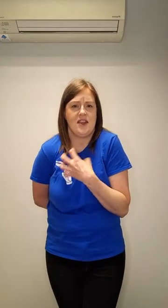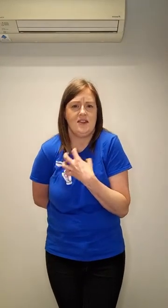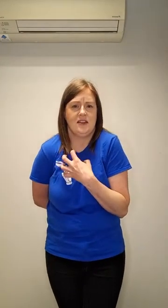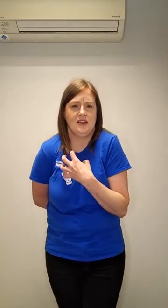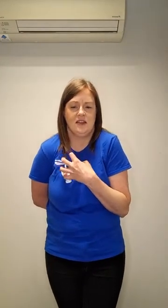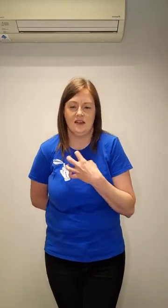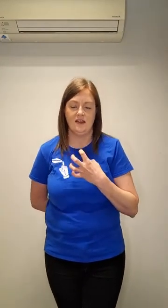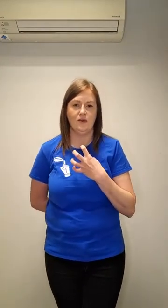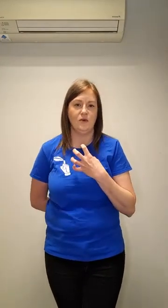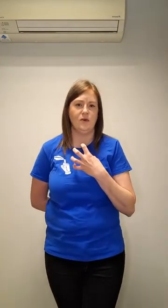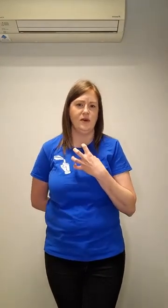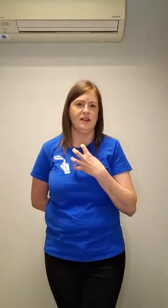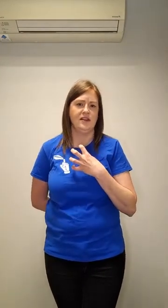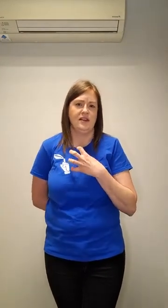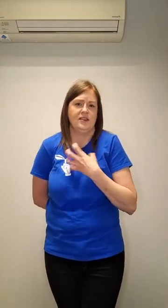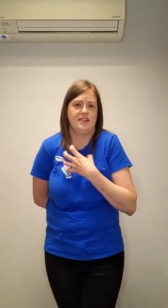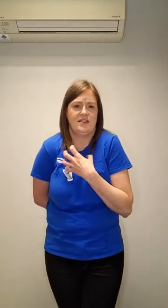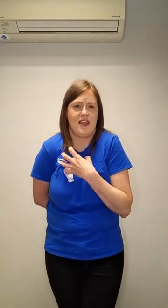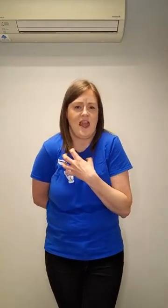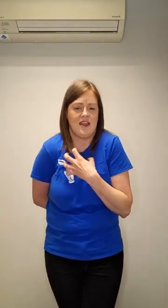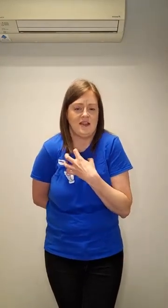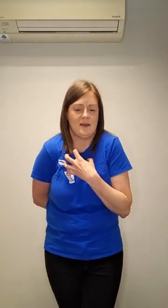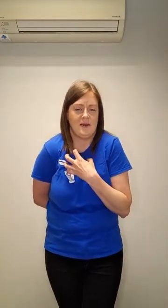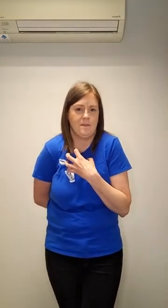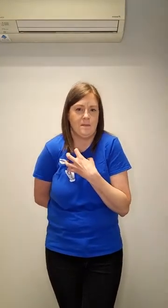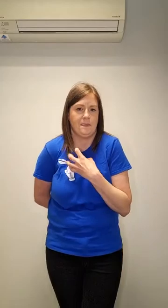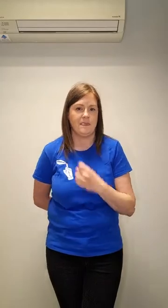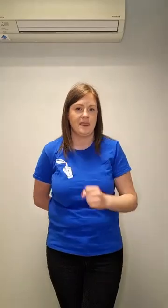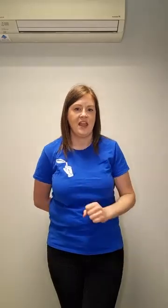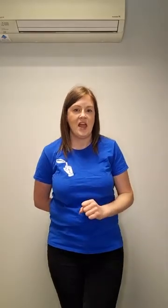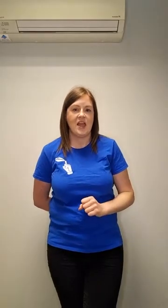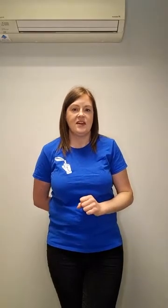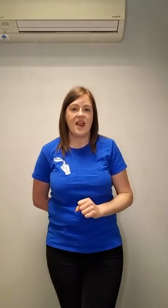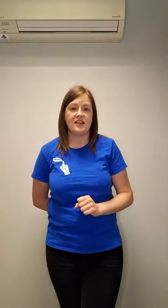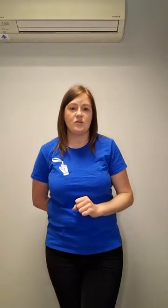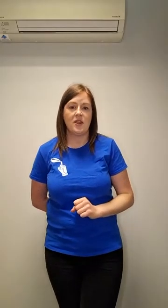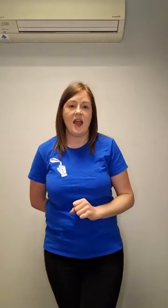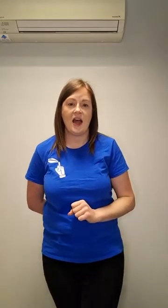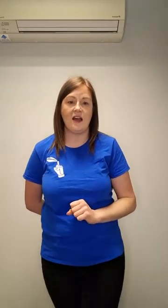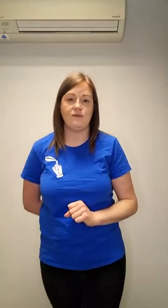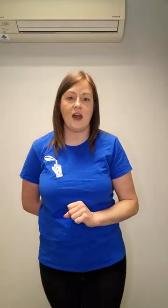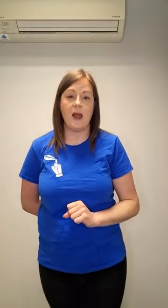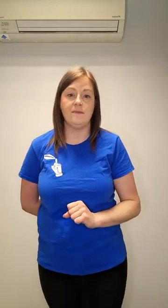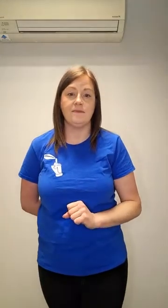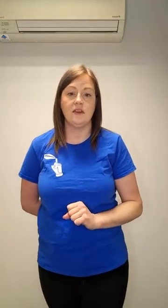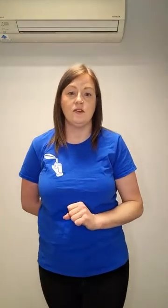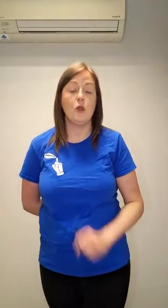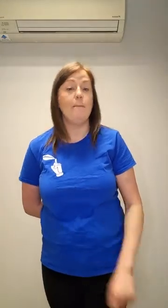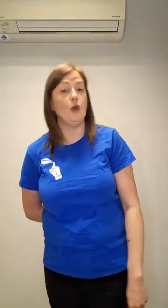afraid or scared. Next we have to